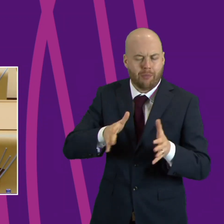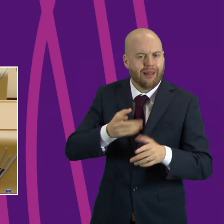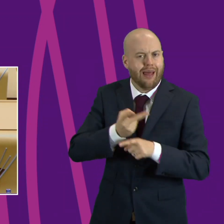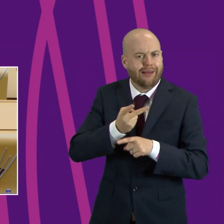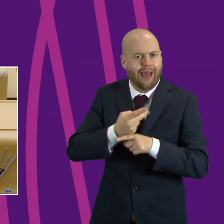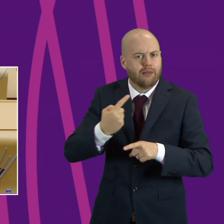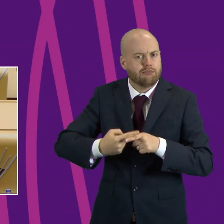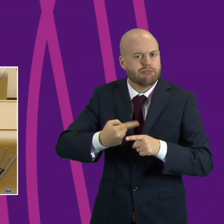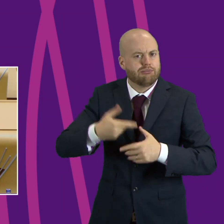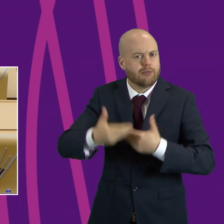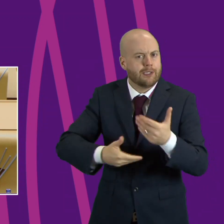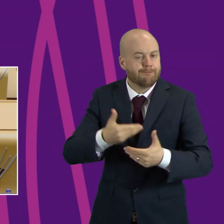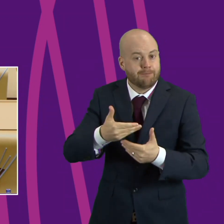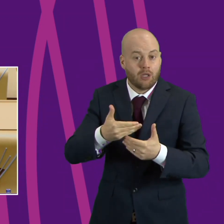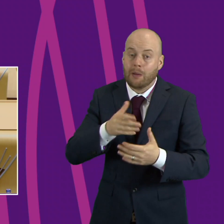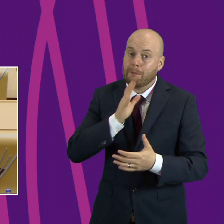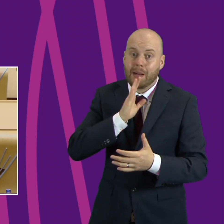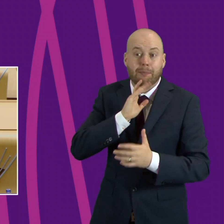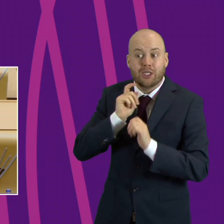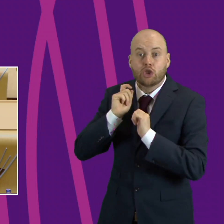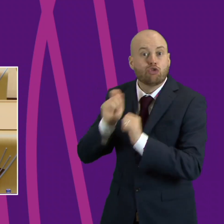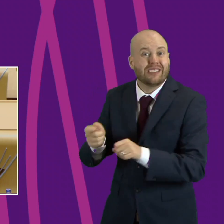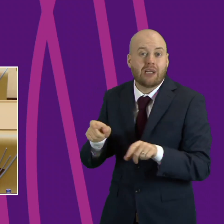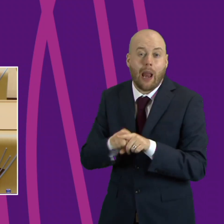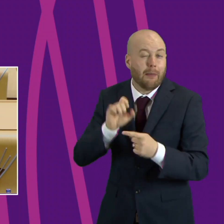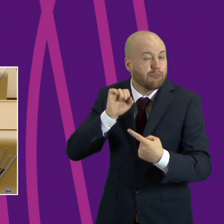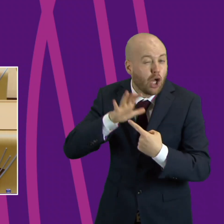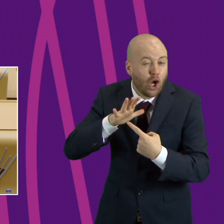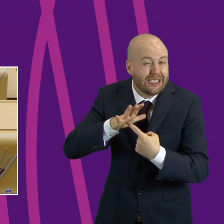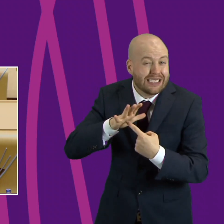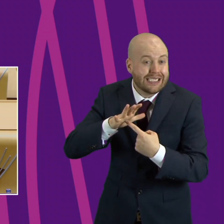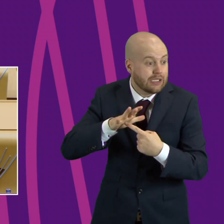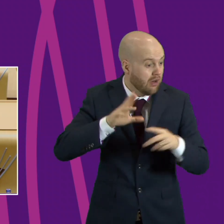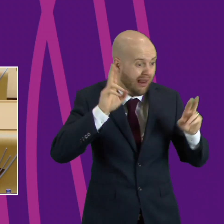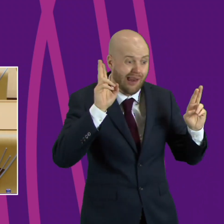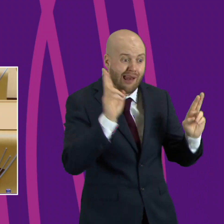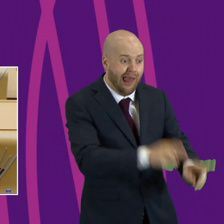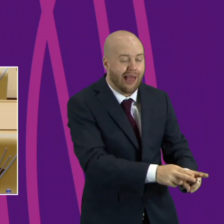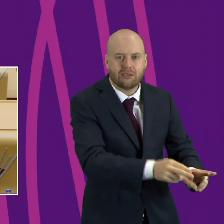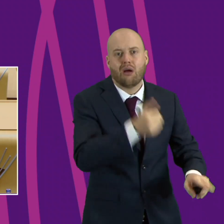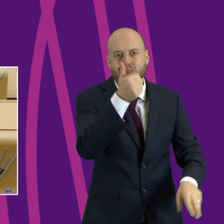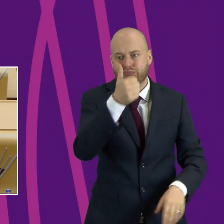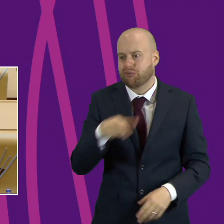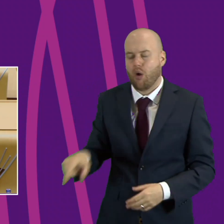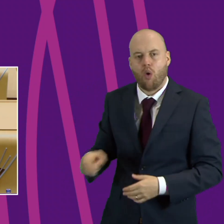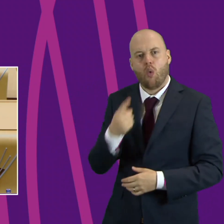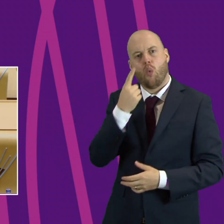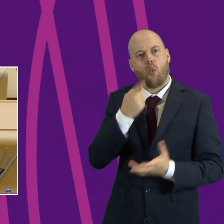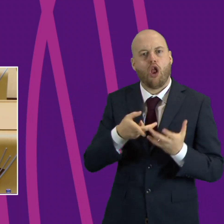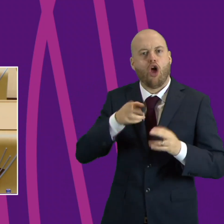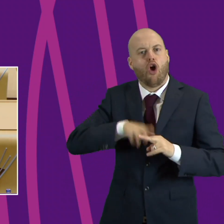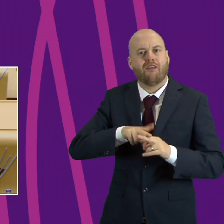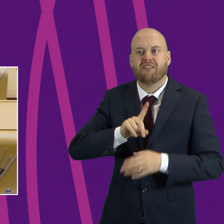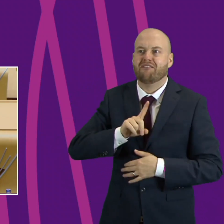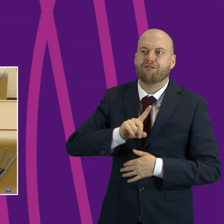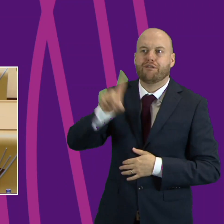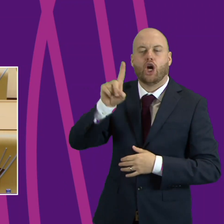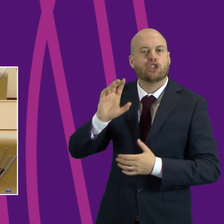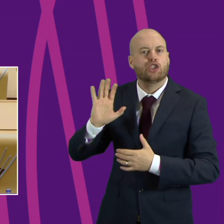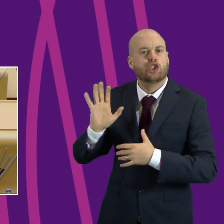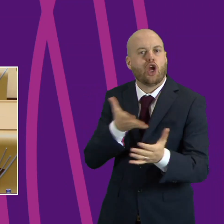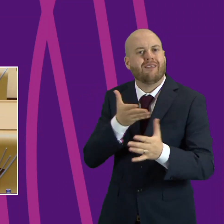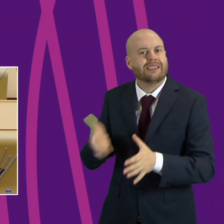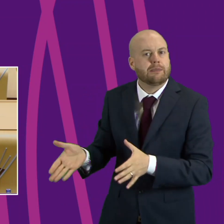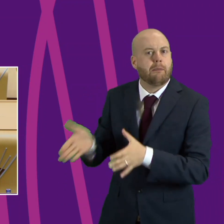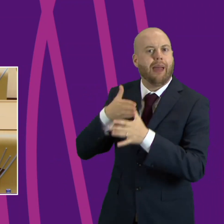priority, if it is at all possible, to restart any of those screening programmes. Then Ms McNeill has my assurance that we will do that as soon as